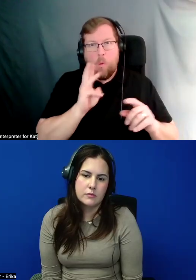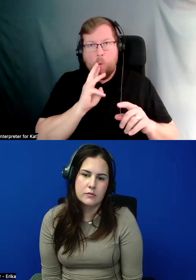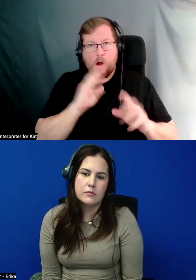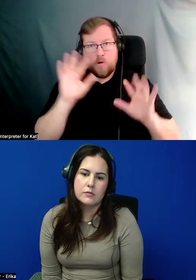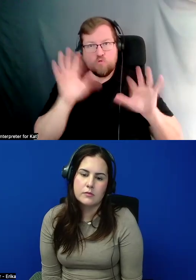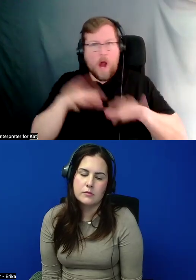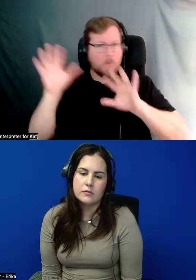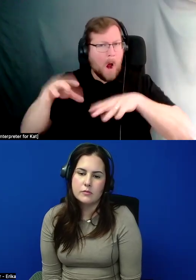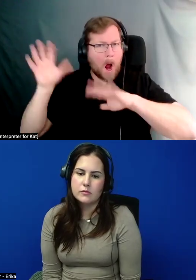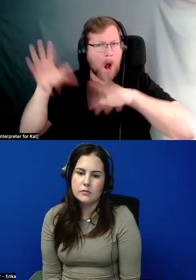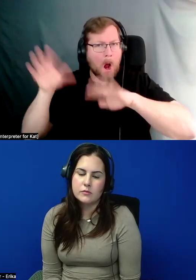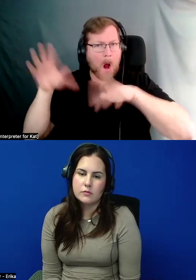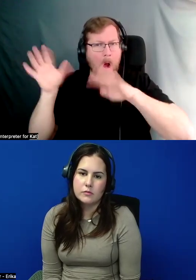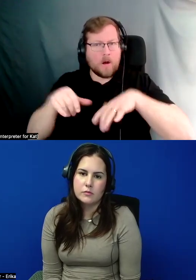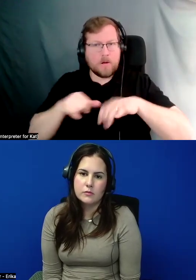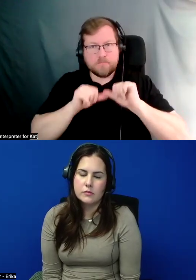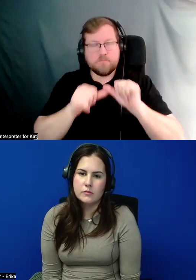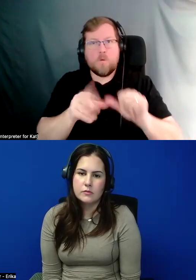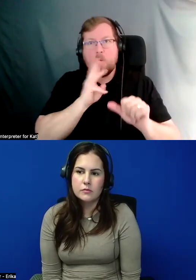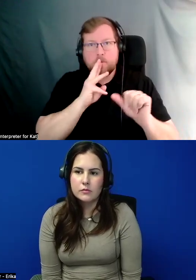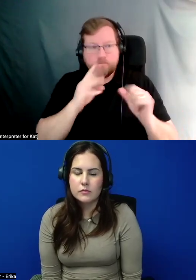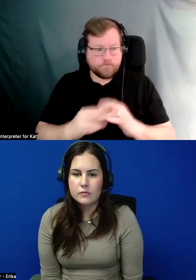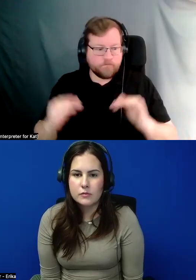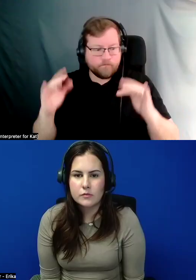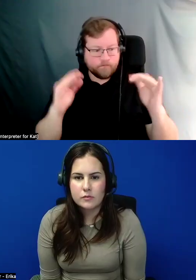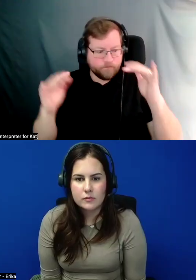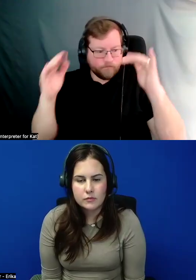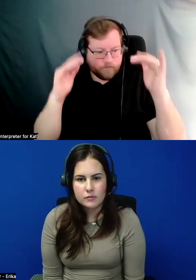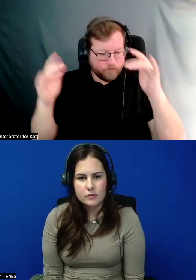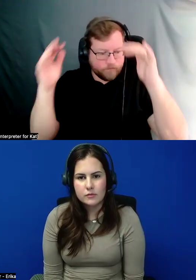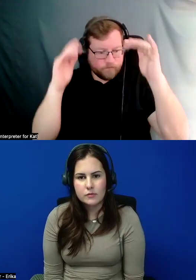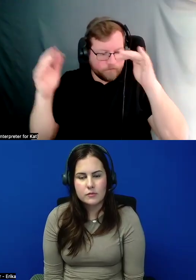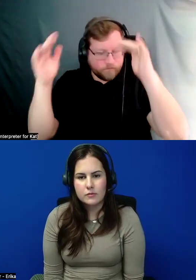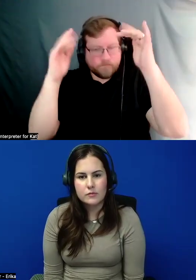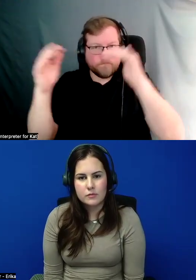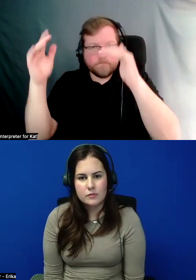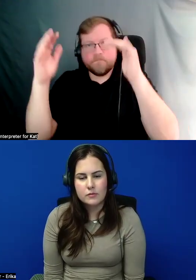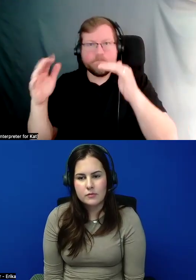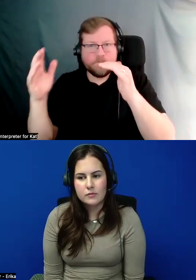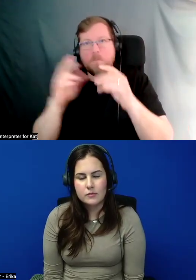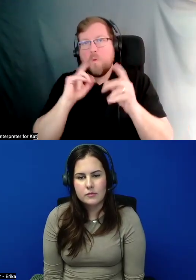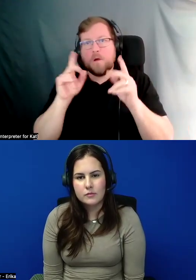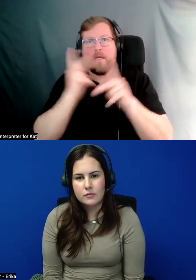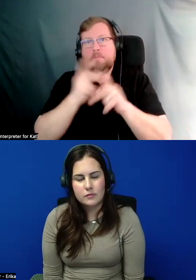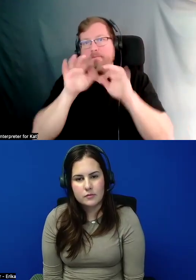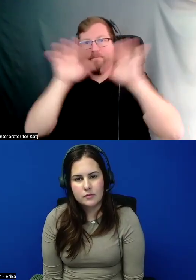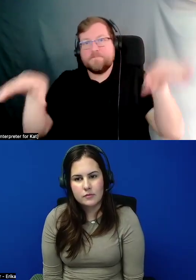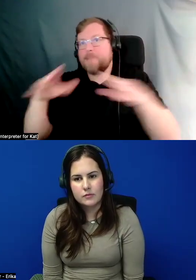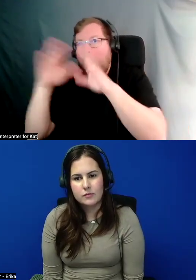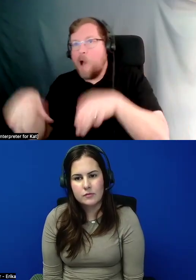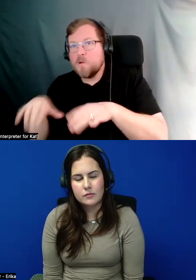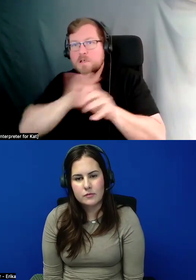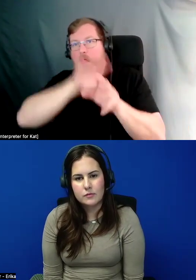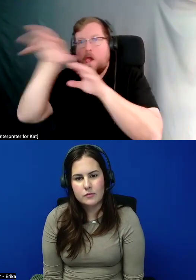mean ongoing rain, the river will just continue to rise and flood over to people's homes